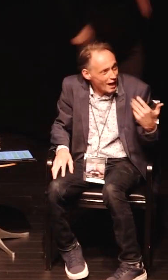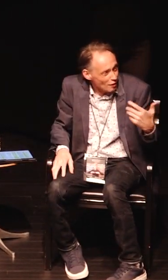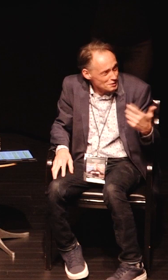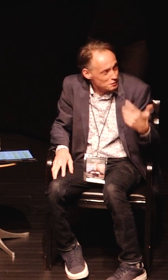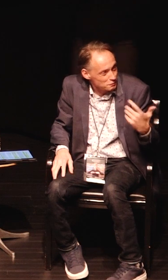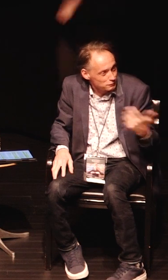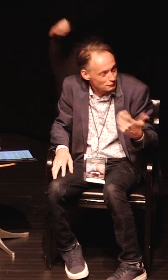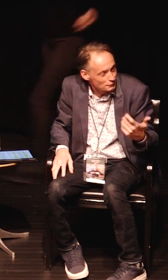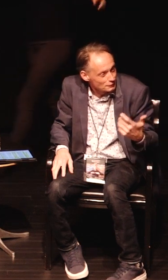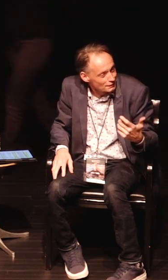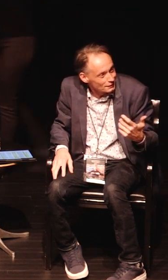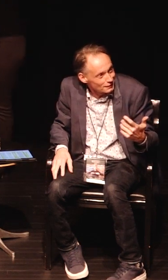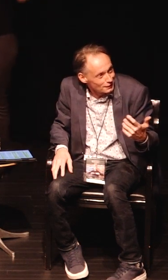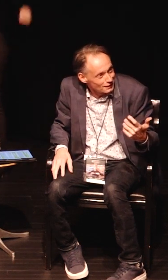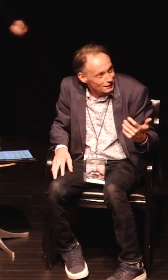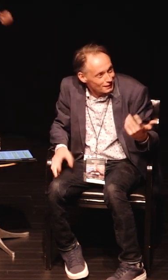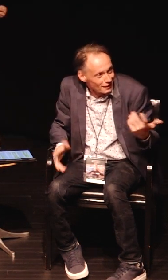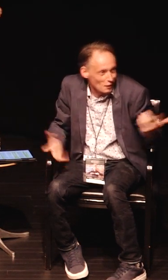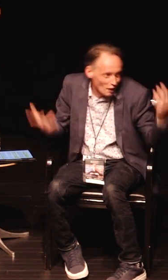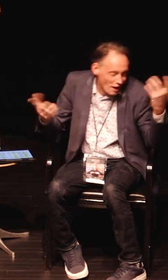No flowers?